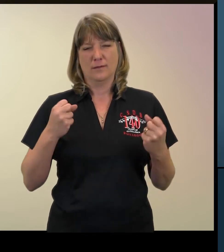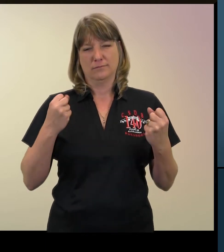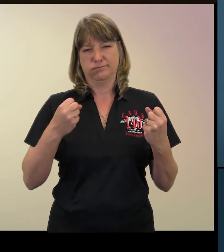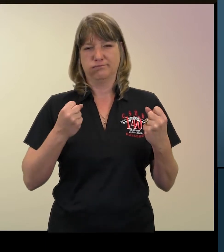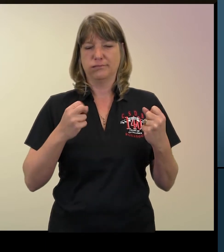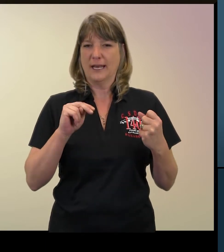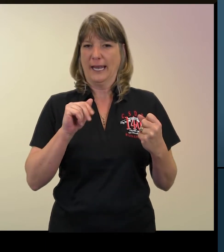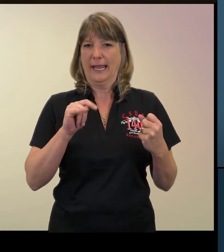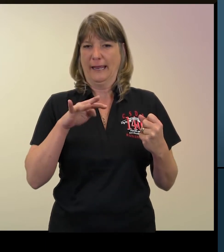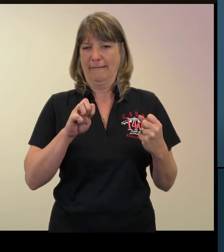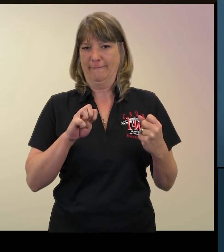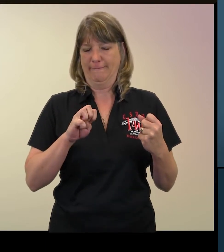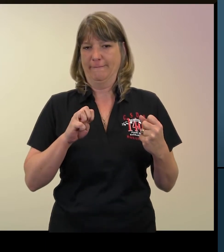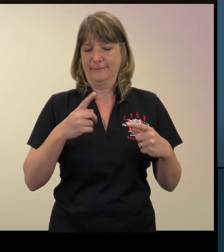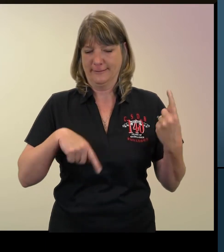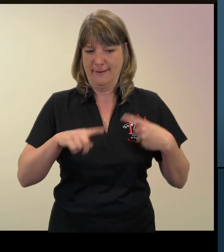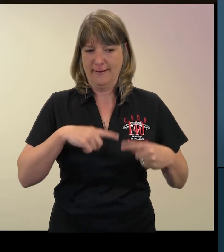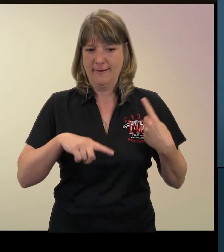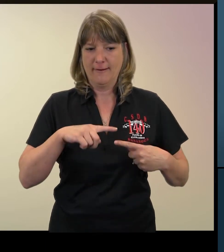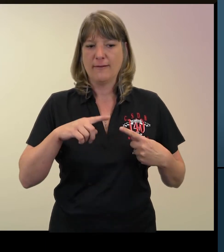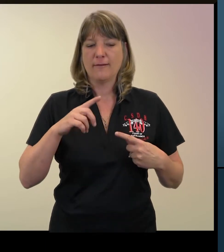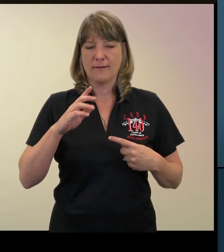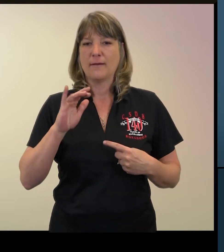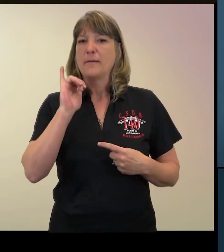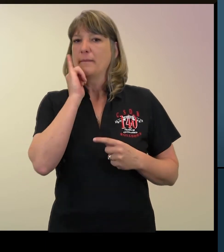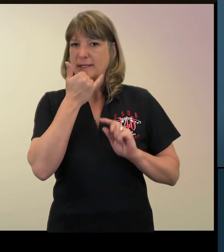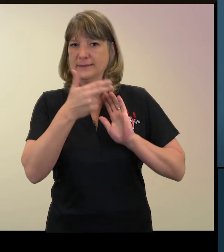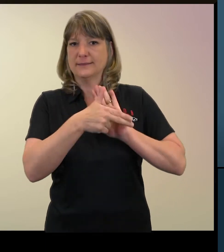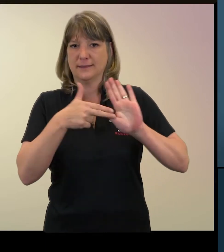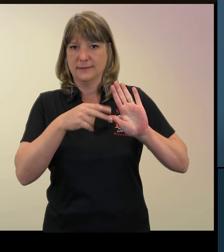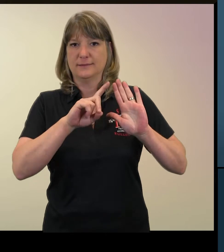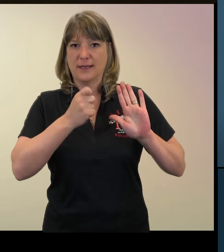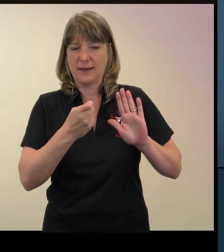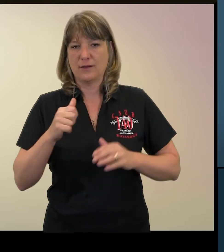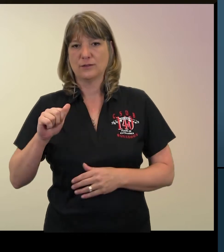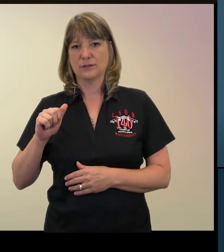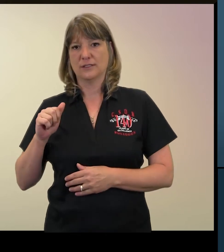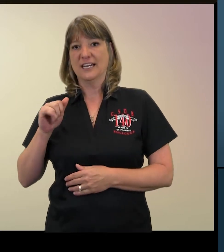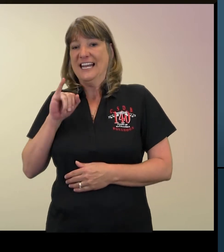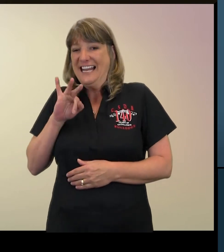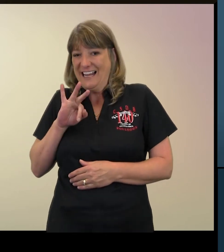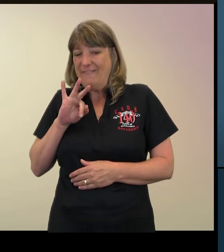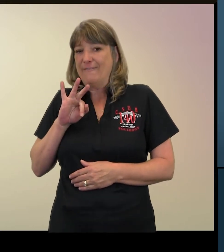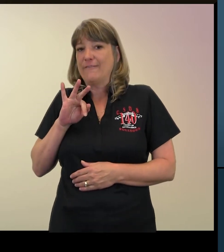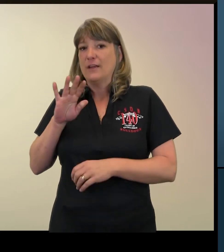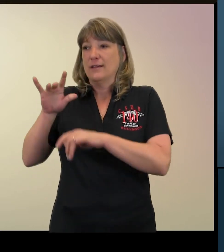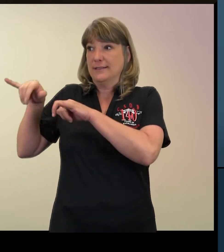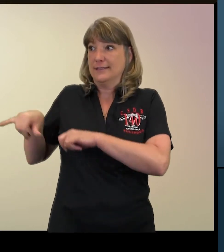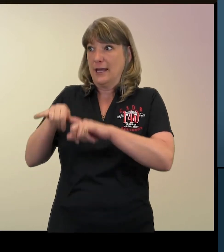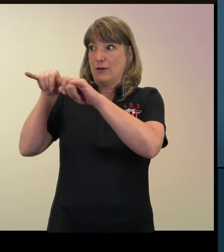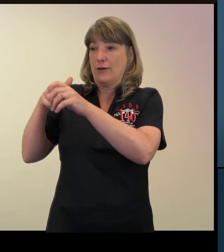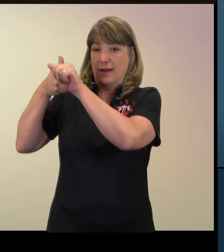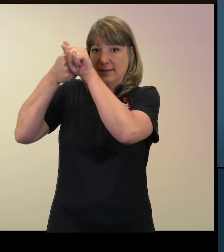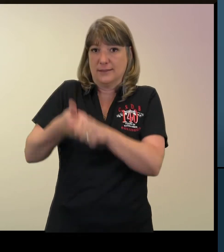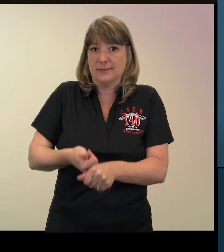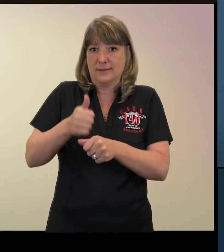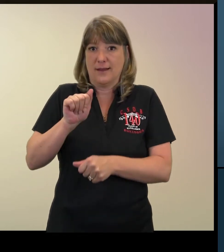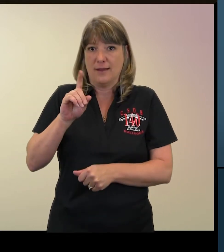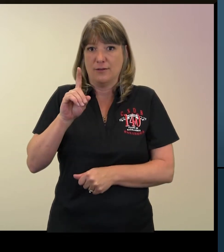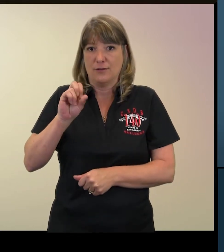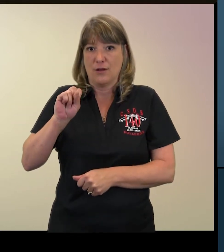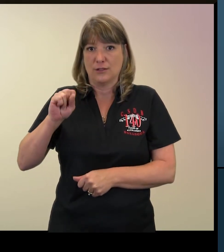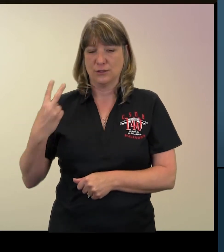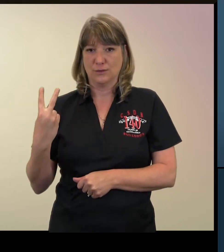or native signers were most likely to be misdiagnosed if the ADAS-2 was used according to